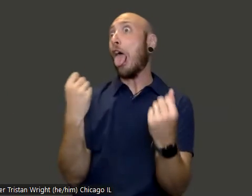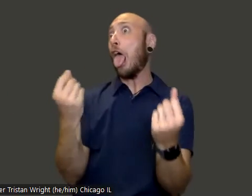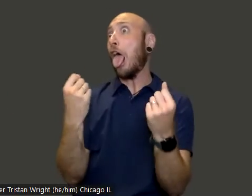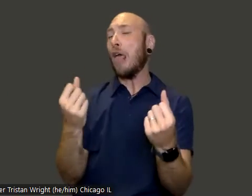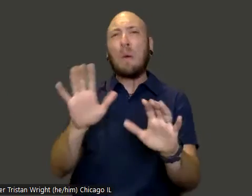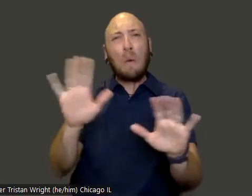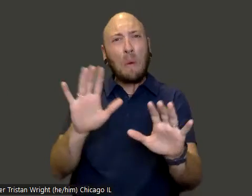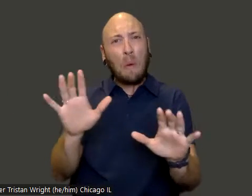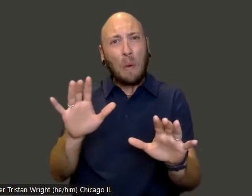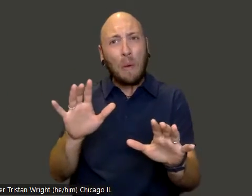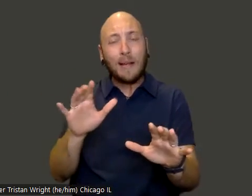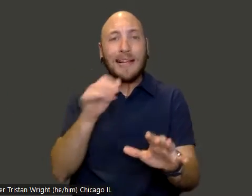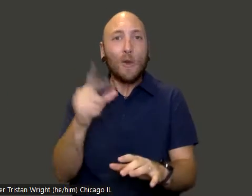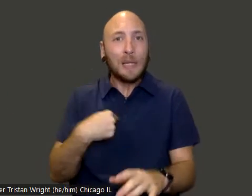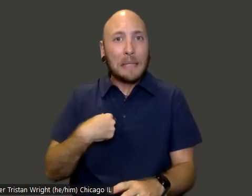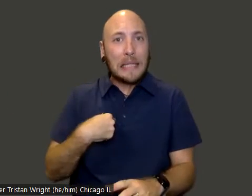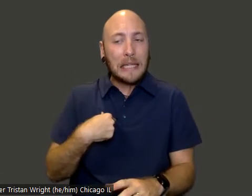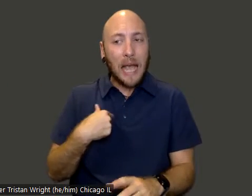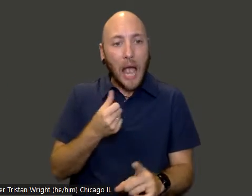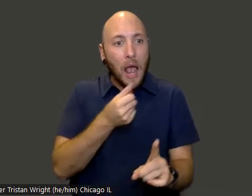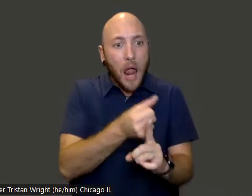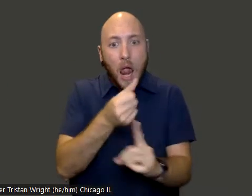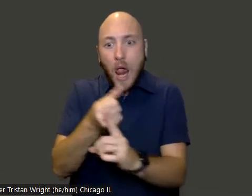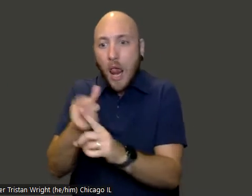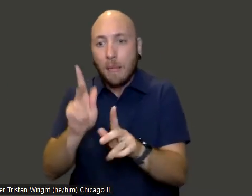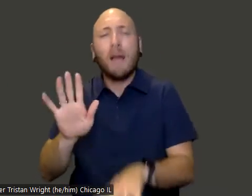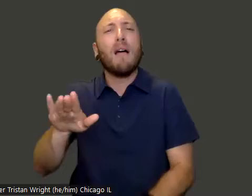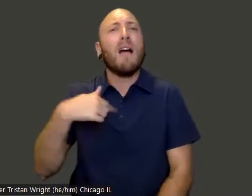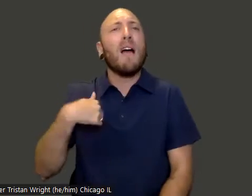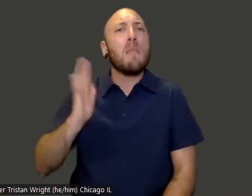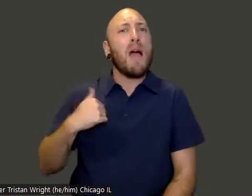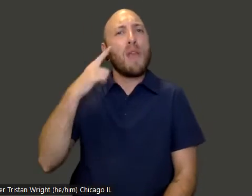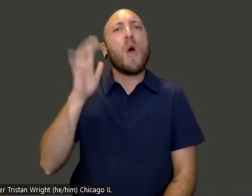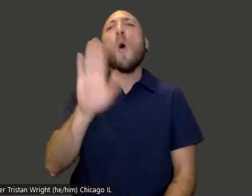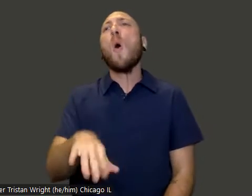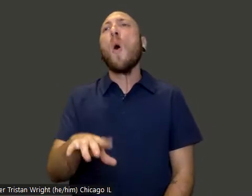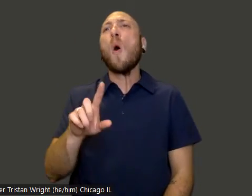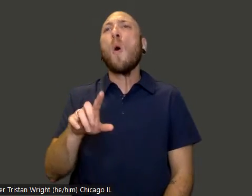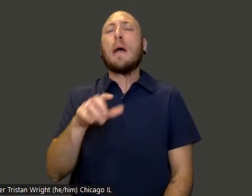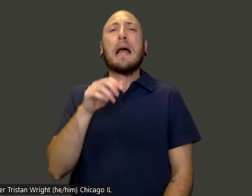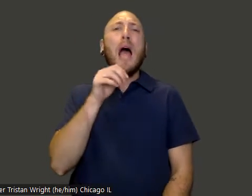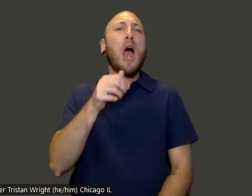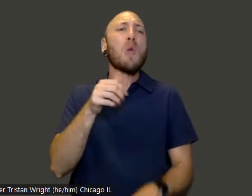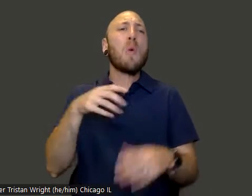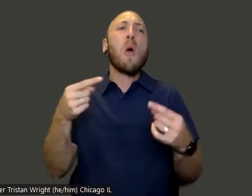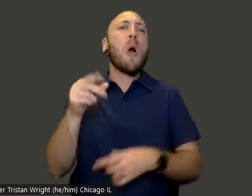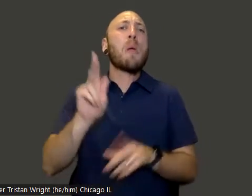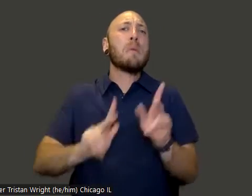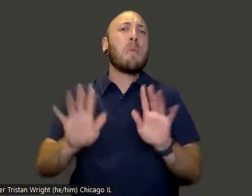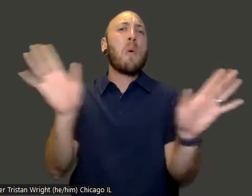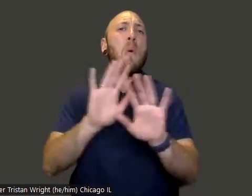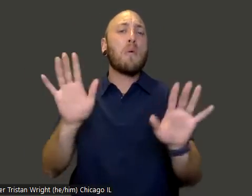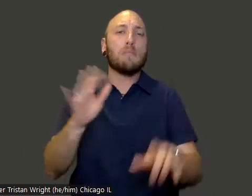around me that is affected by my alcoholism. I used to think it was just me, but I have since been able to look at things from a wider